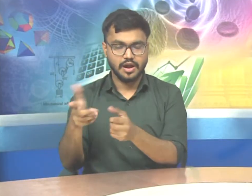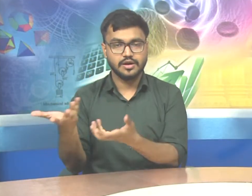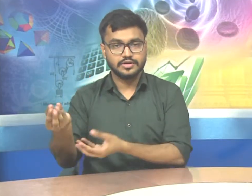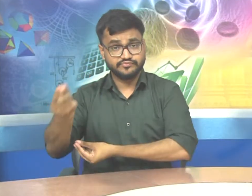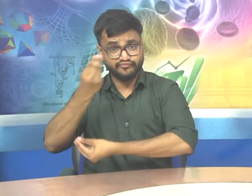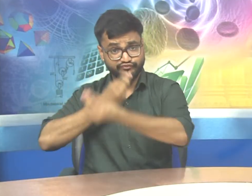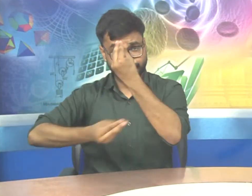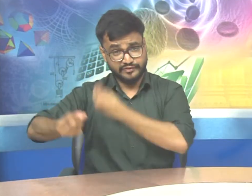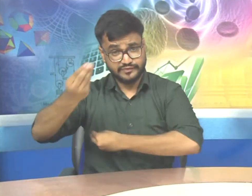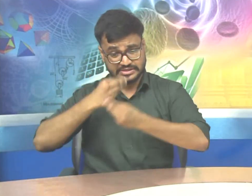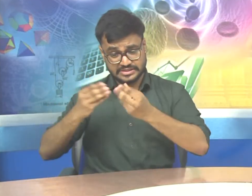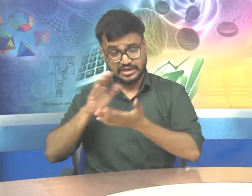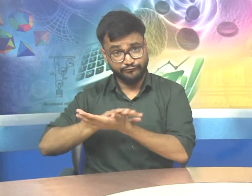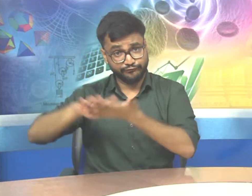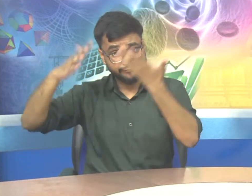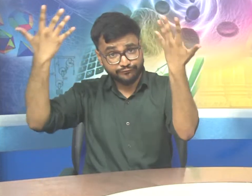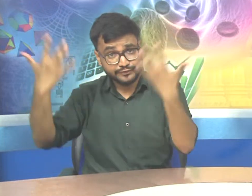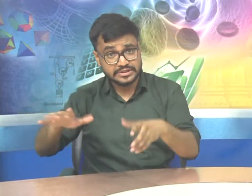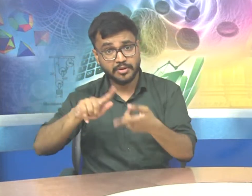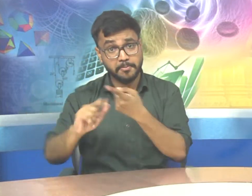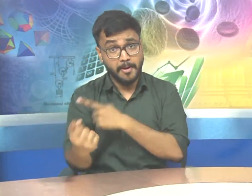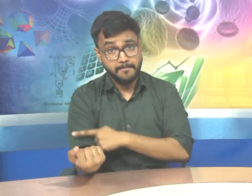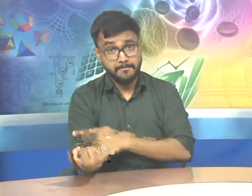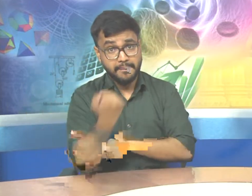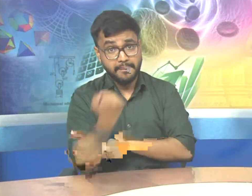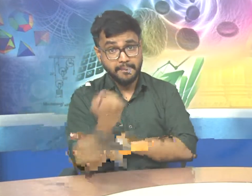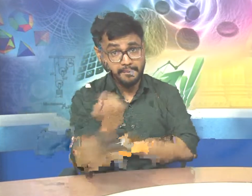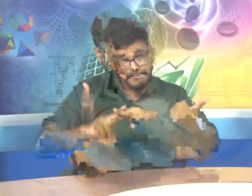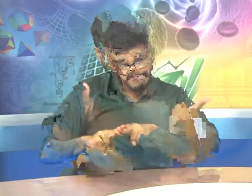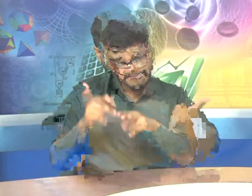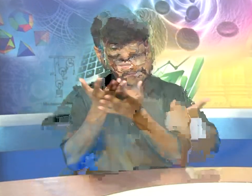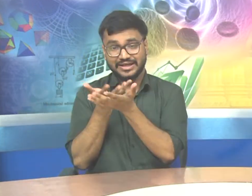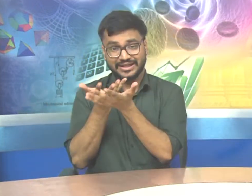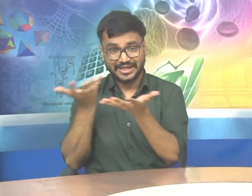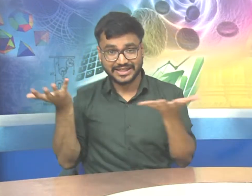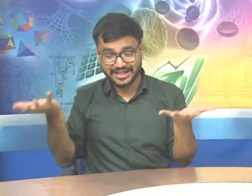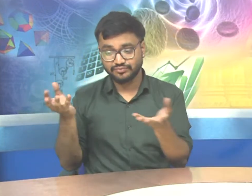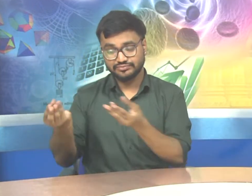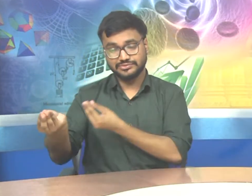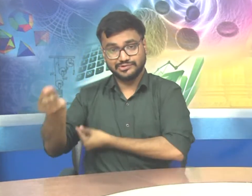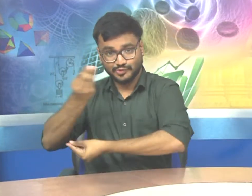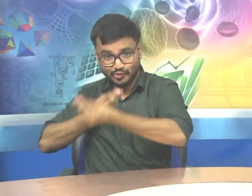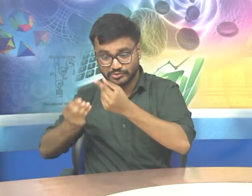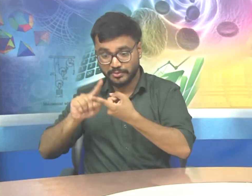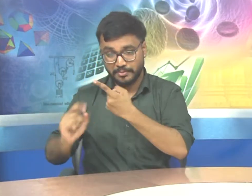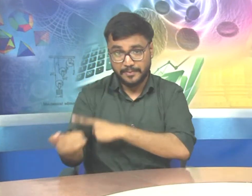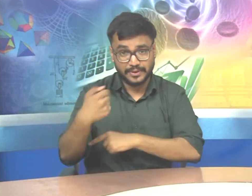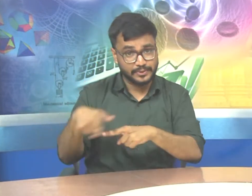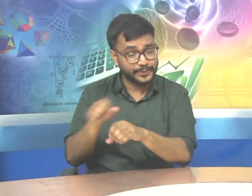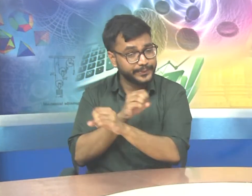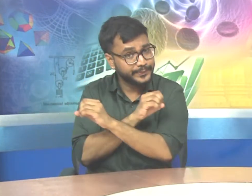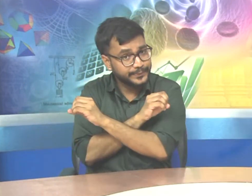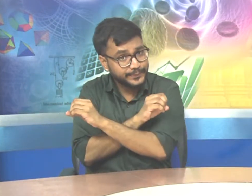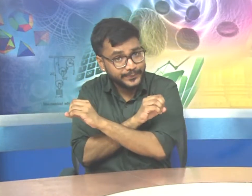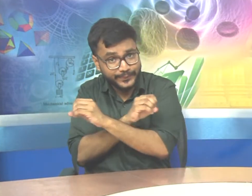that energy is the ability of a body, whether it is critical or easier,